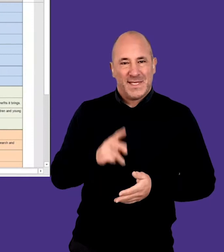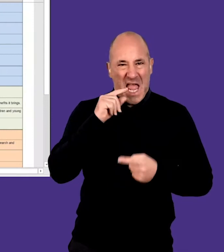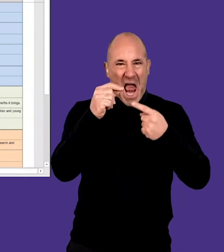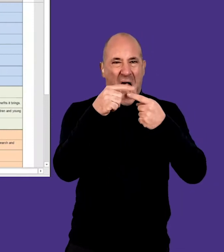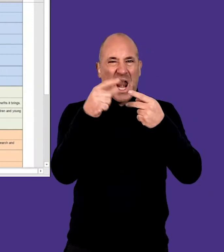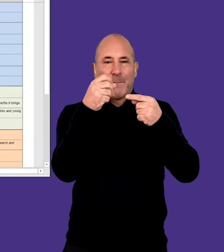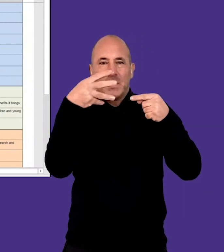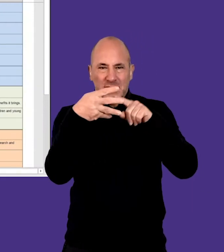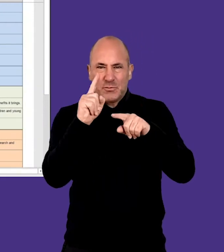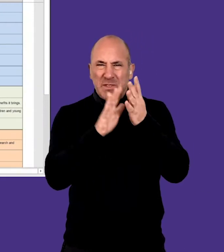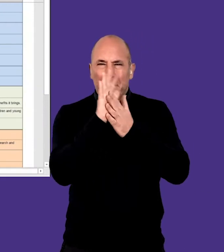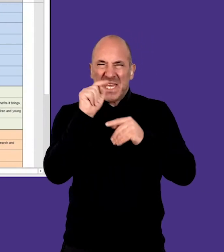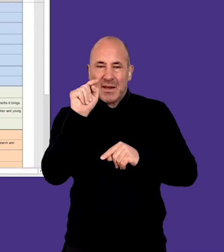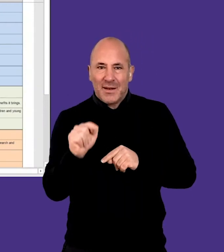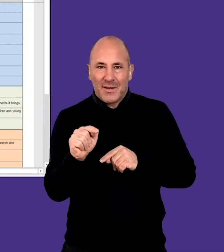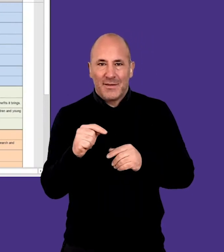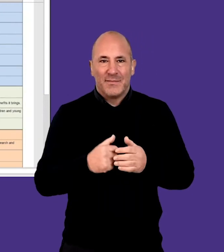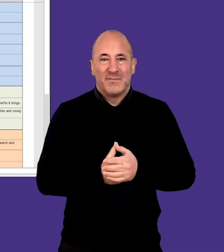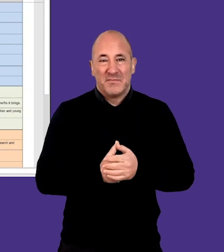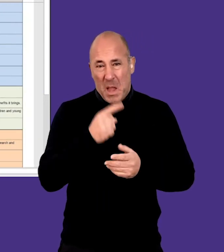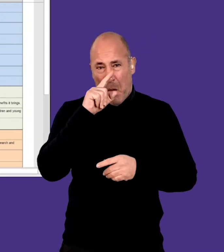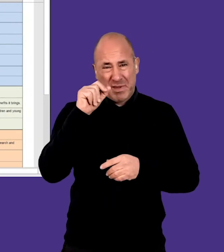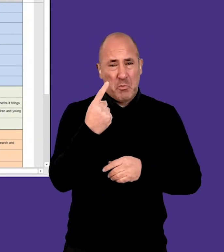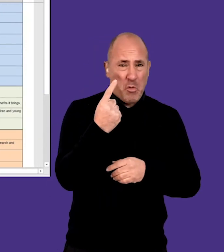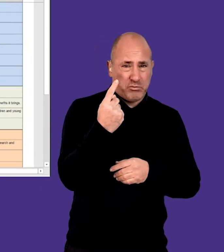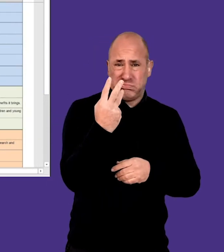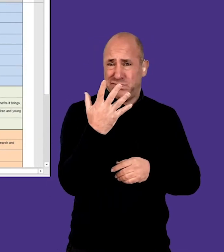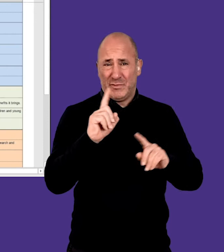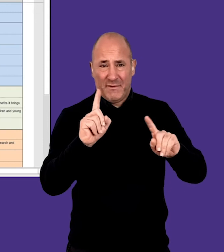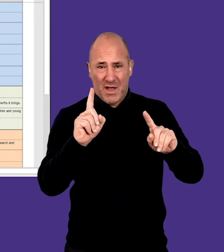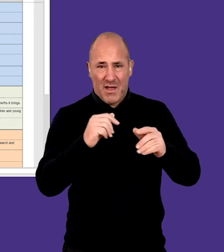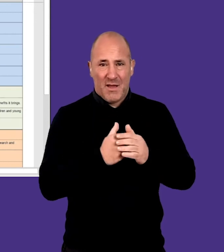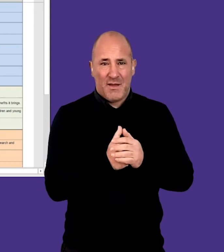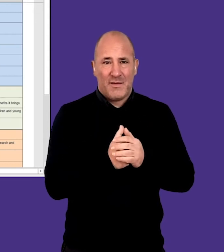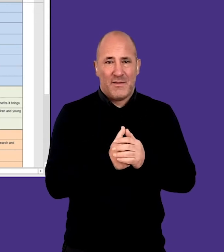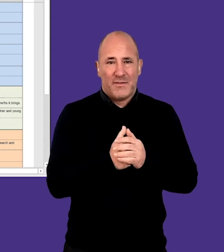you'll see definitions of each element. You can select multiple elements,